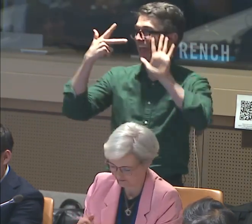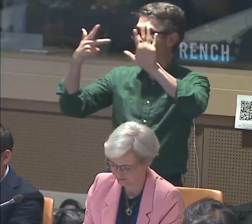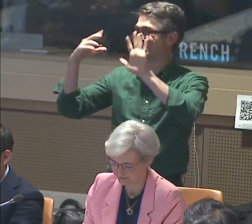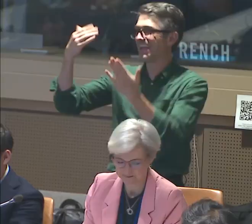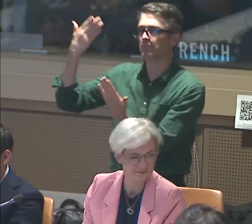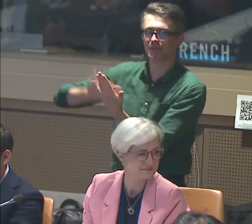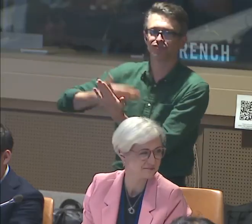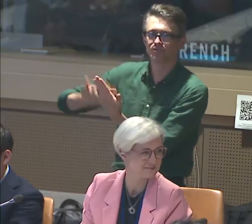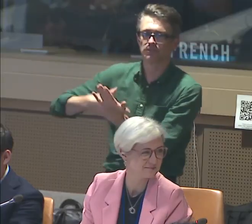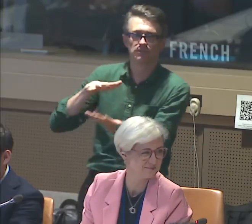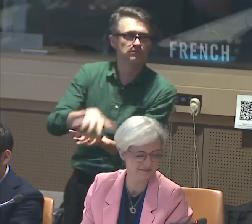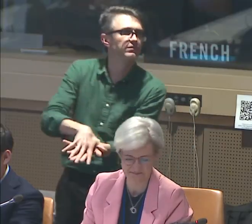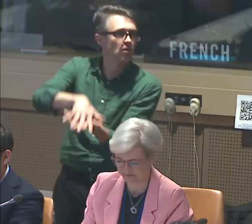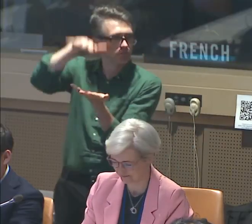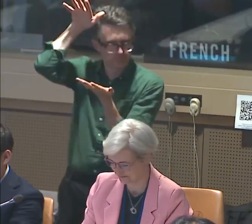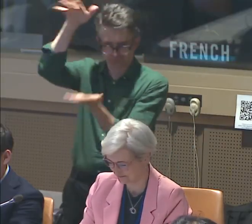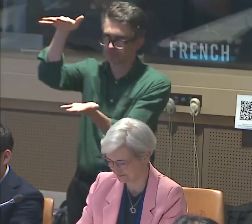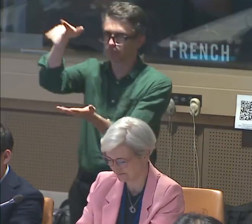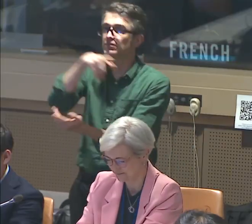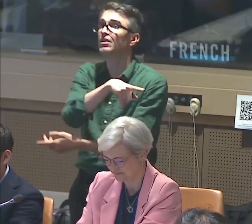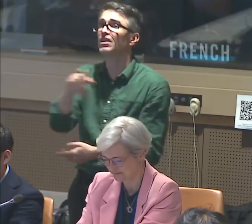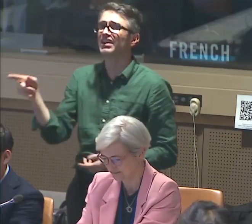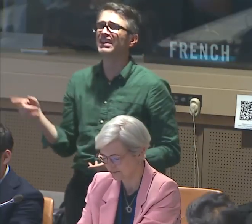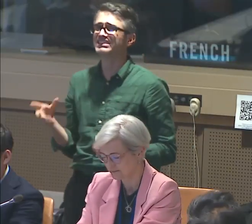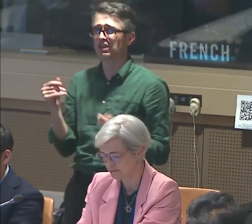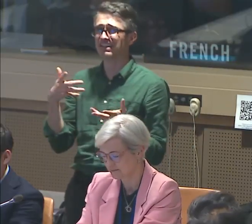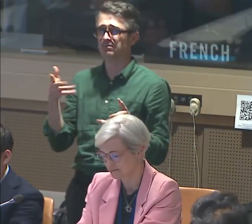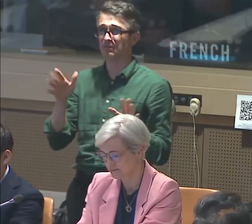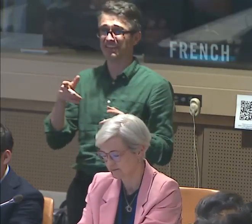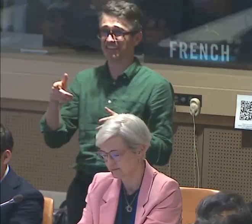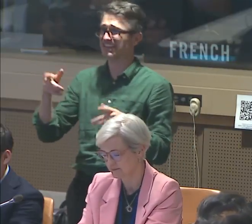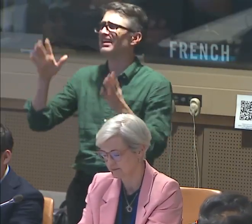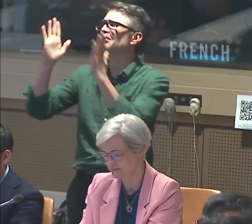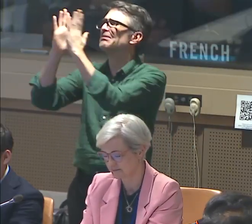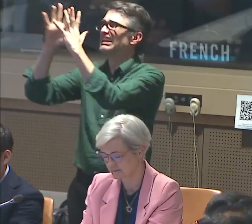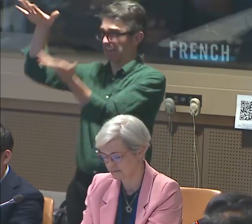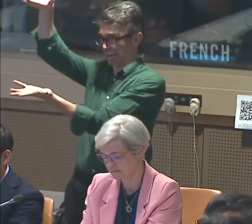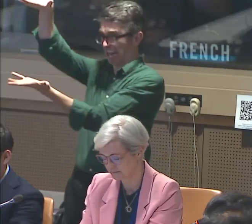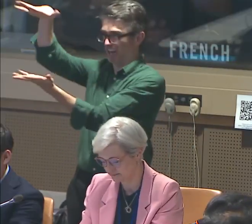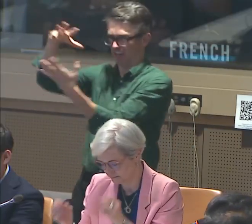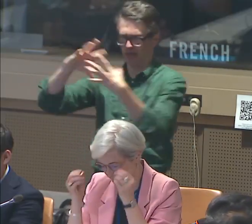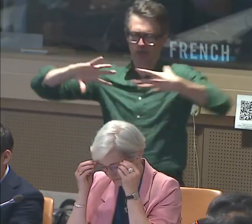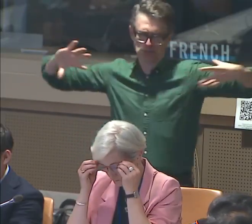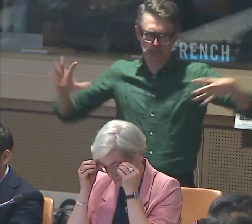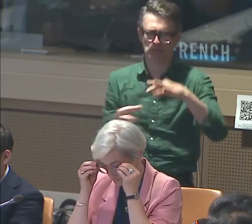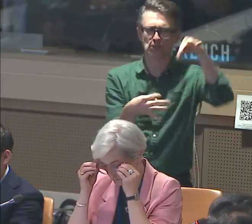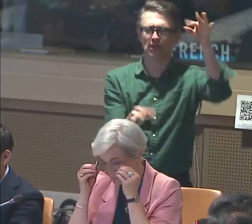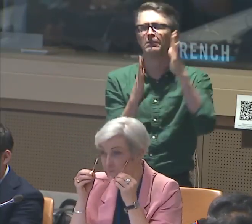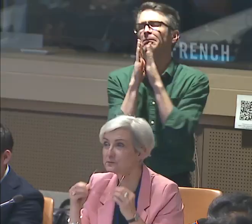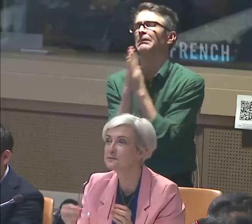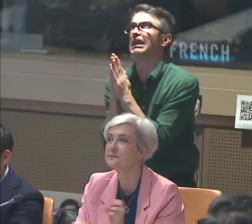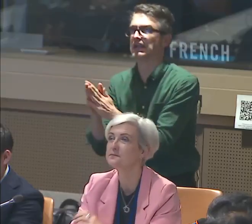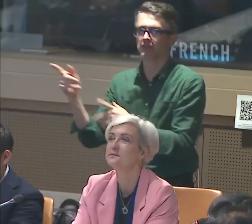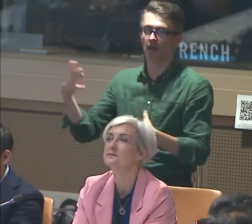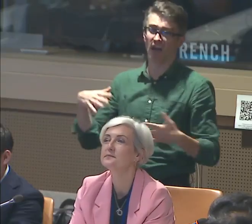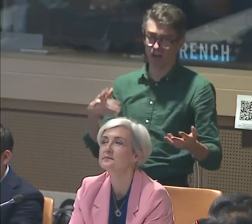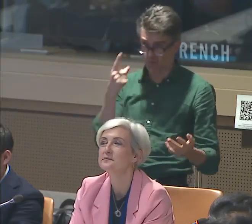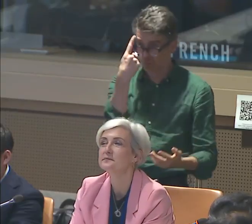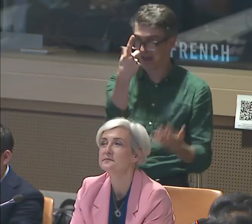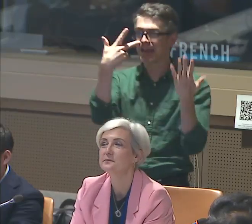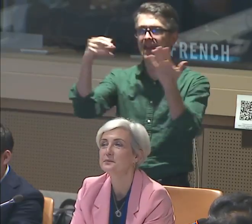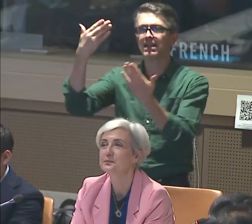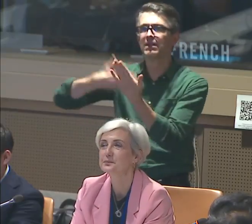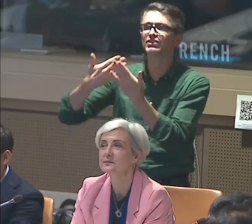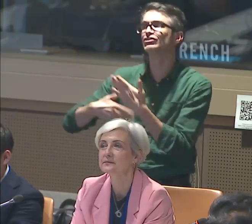been tasked to work on it. But I think the 180 page reflect also the complexity of the issue.